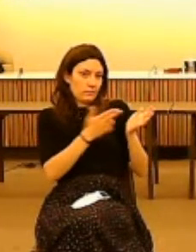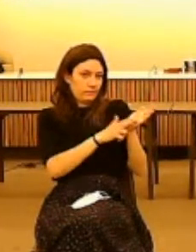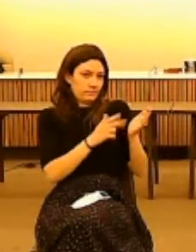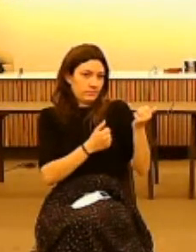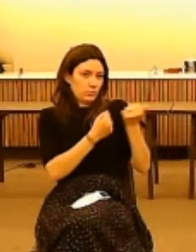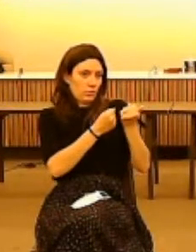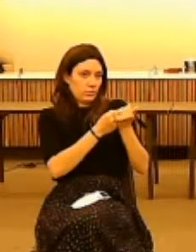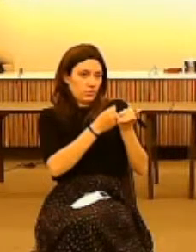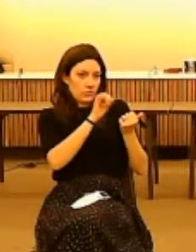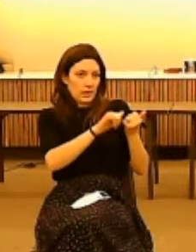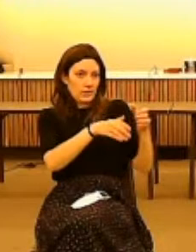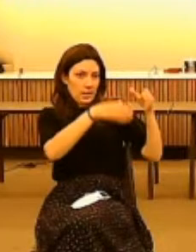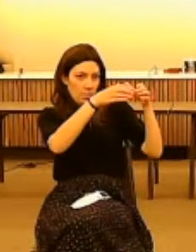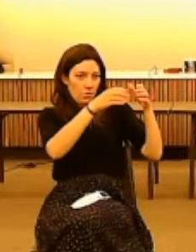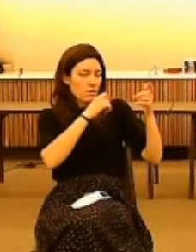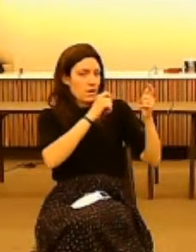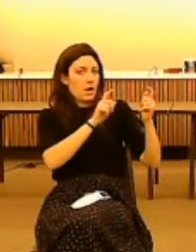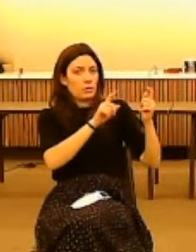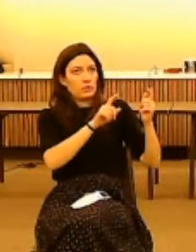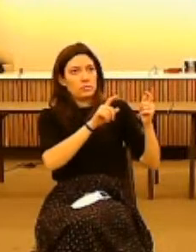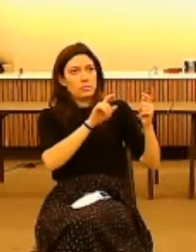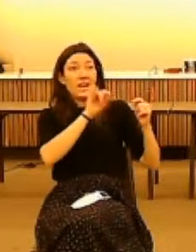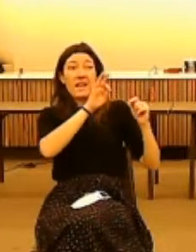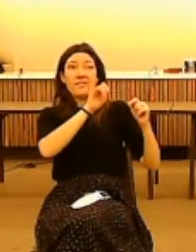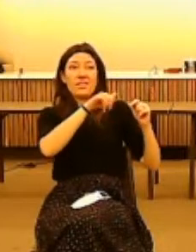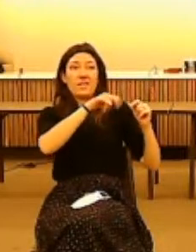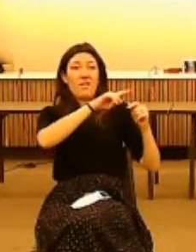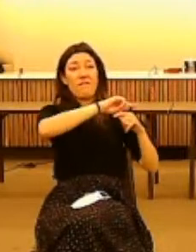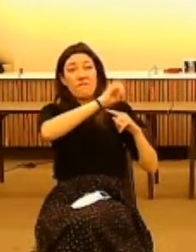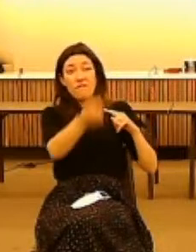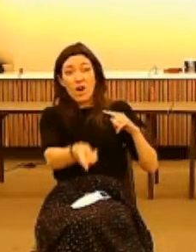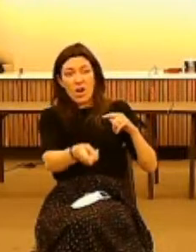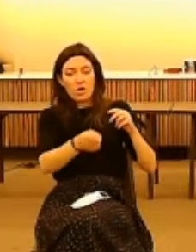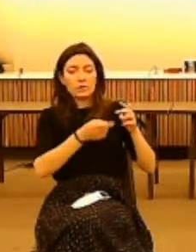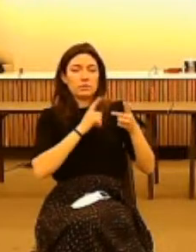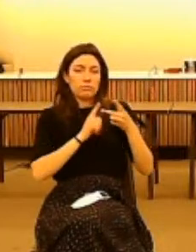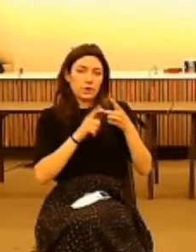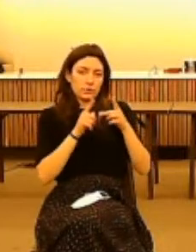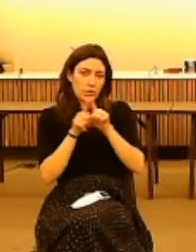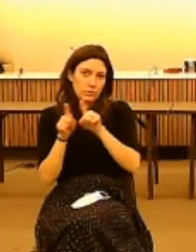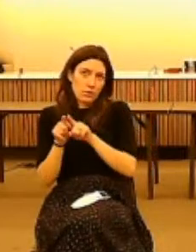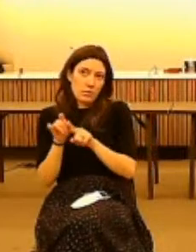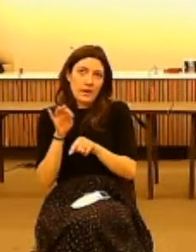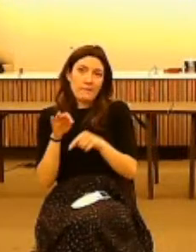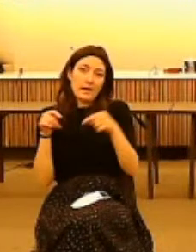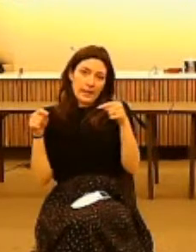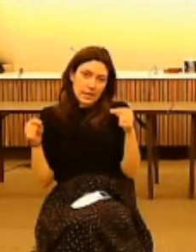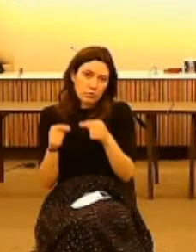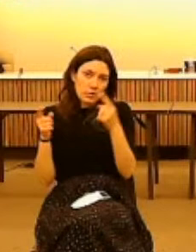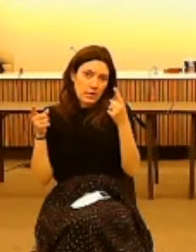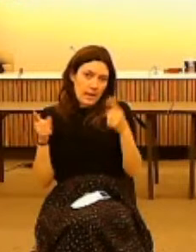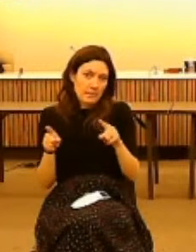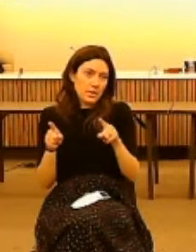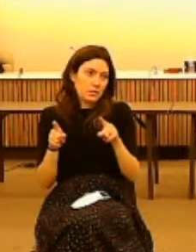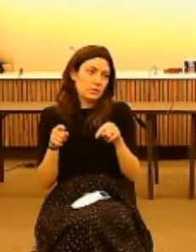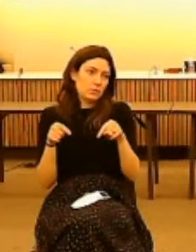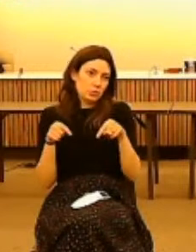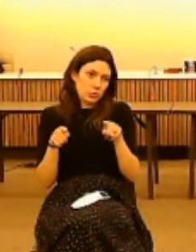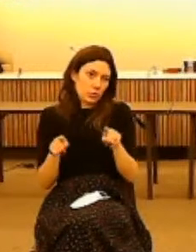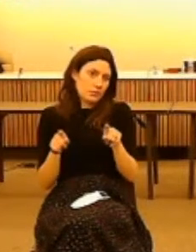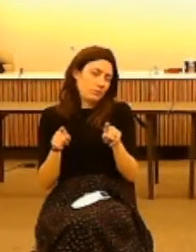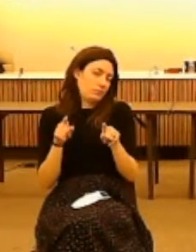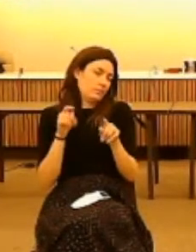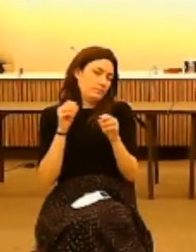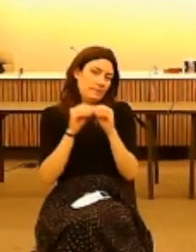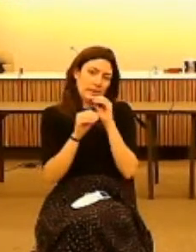tower. Not just in the event that the tower falls, but also in case there's an injury during, you